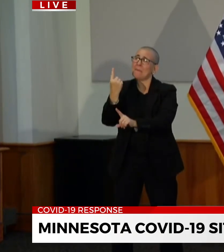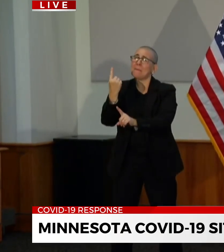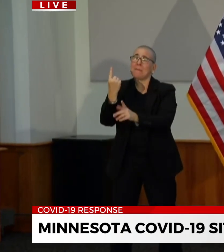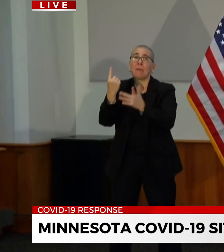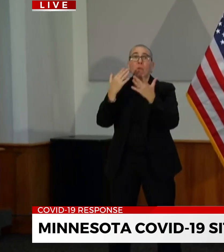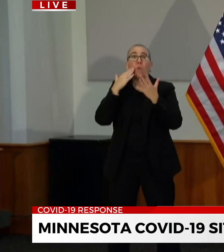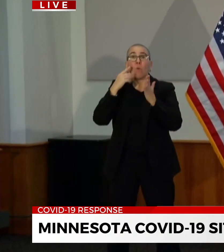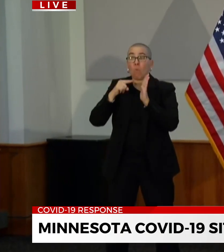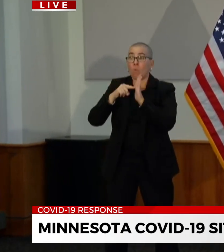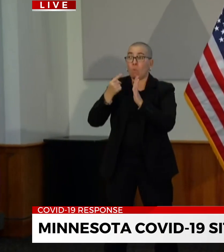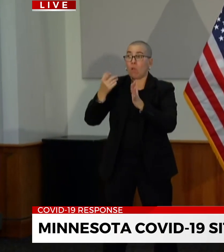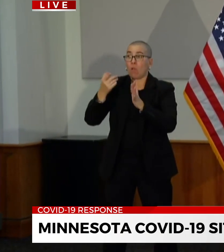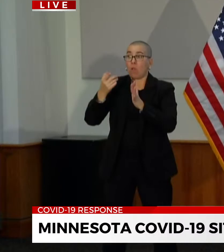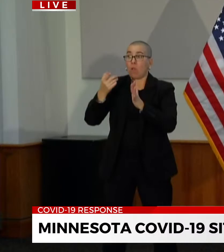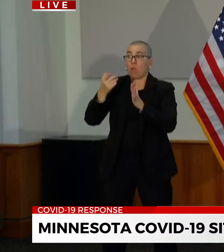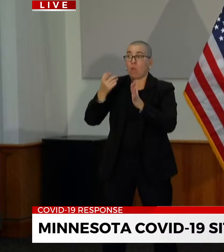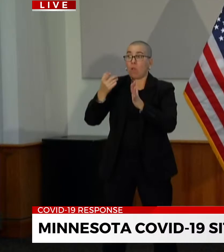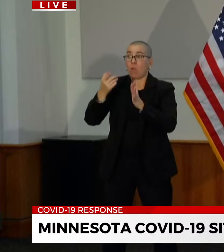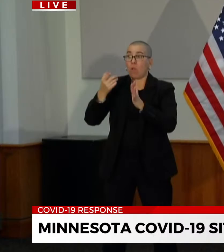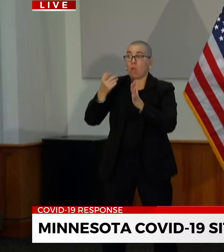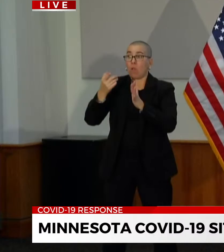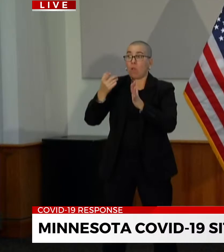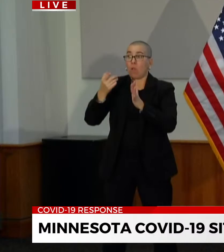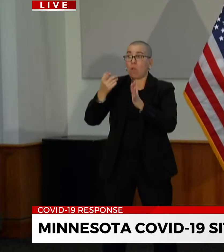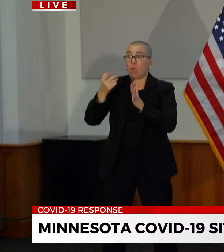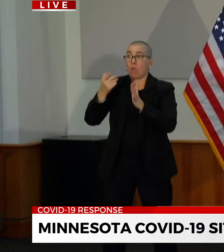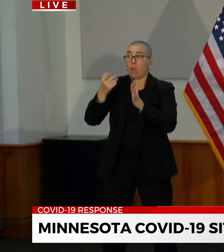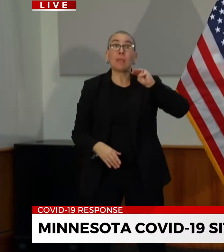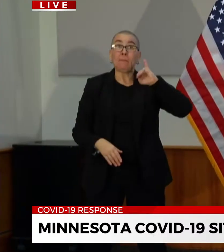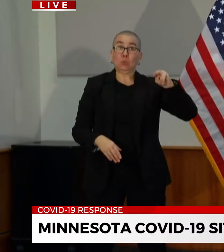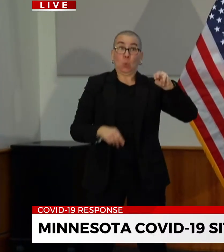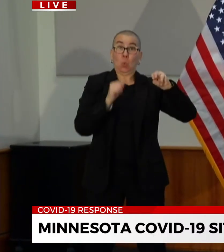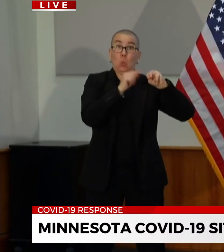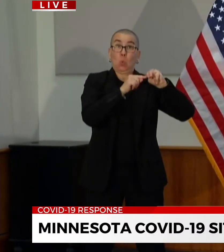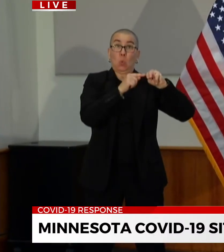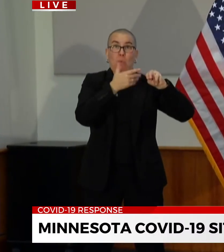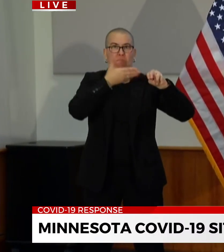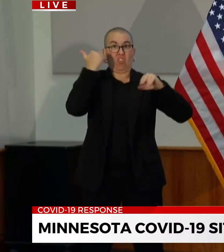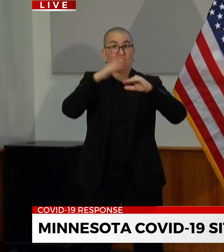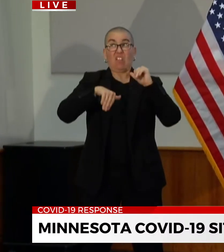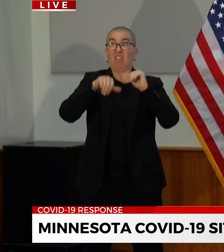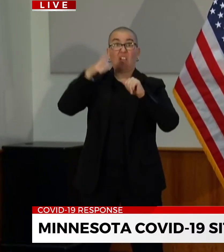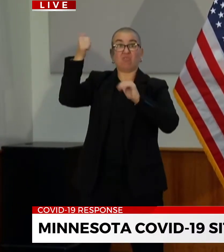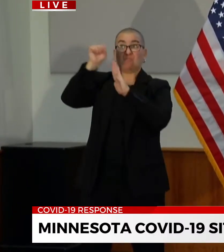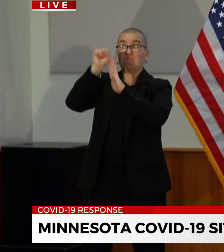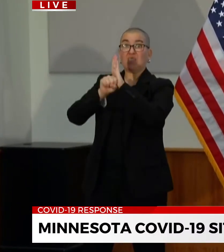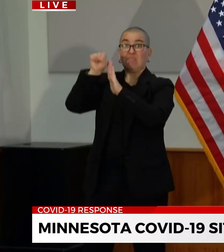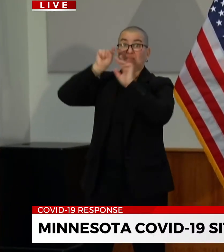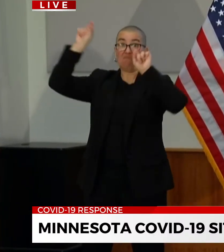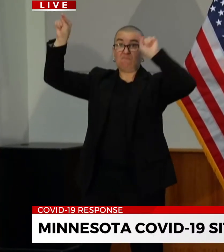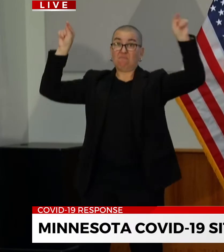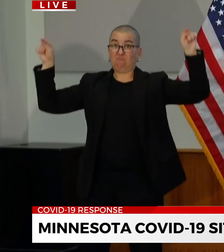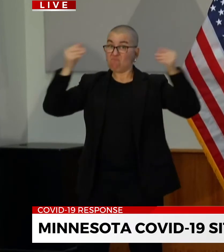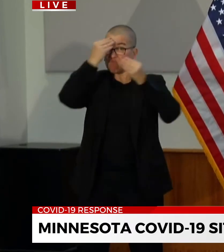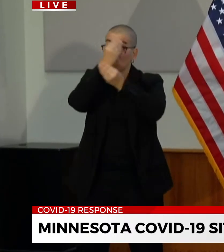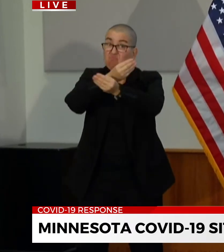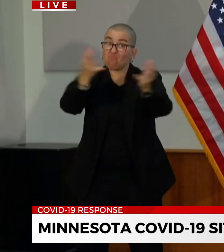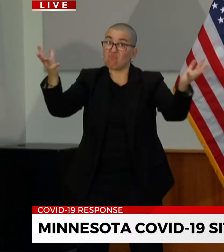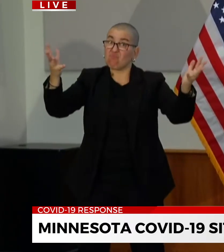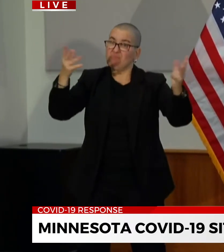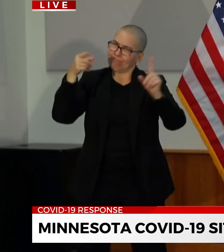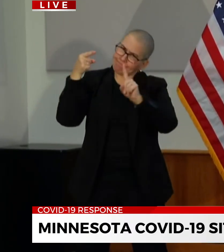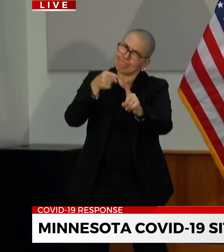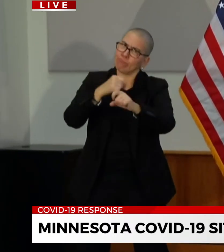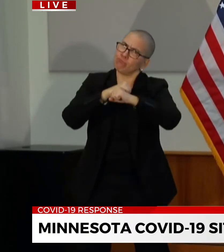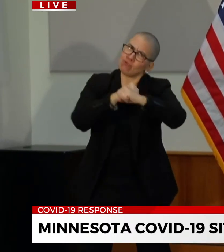states, however, Minnesota is doing better than many others, keeping long-term care residents safe from COVID-19. The most